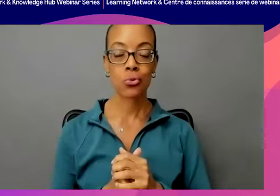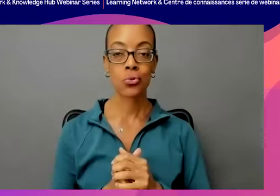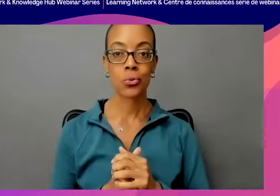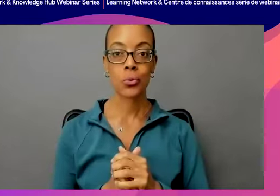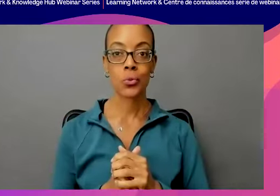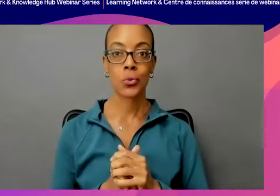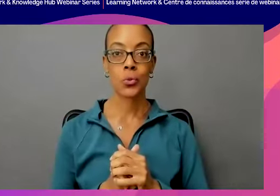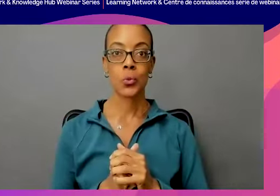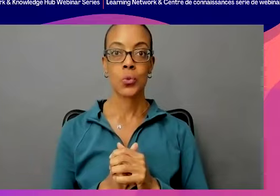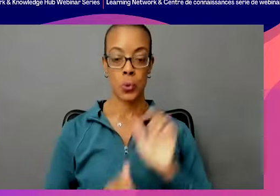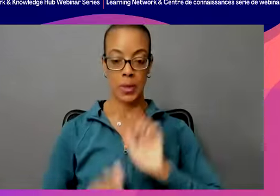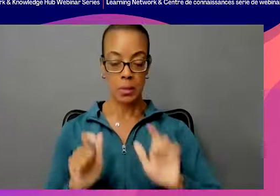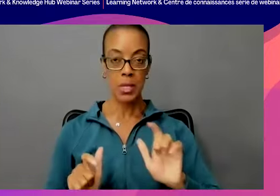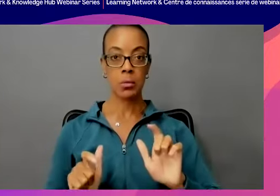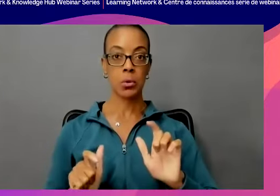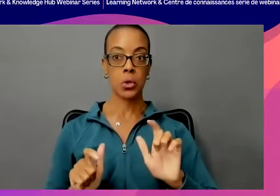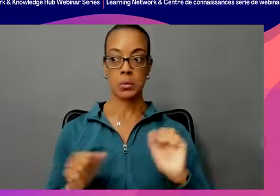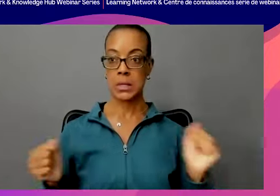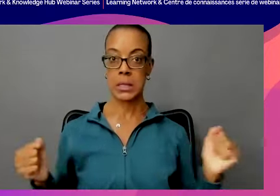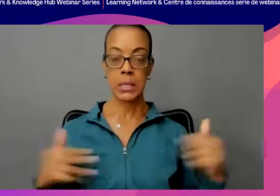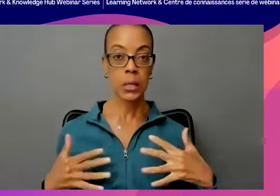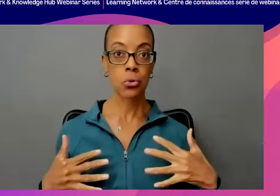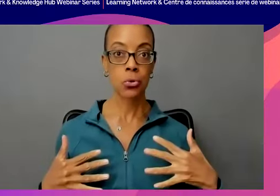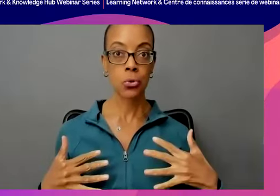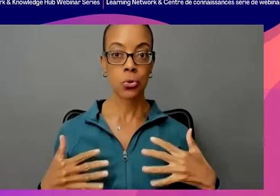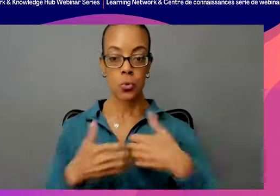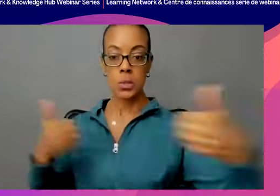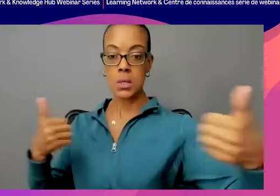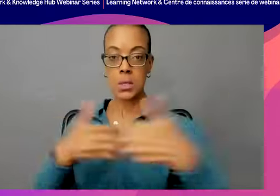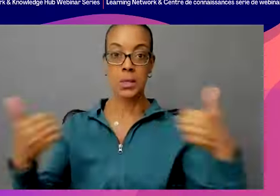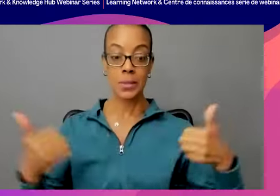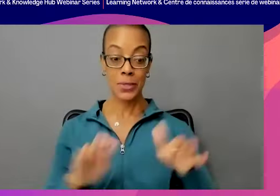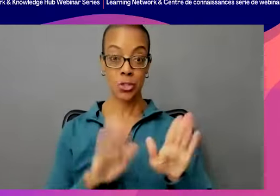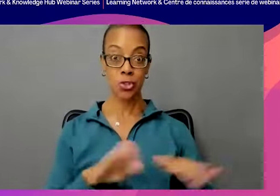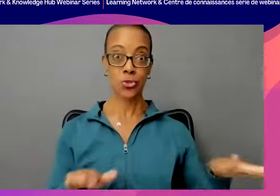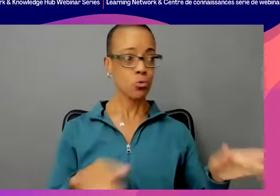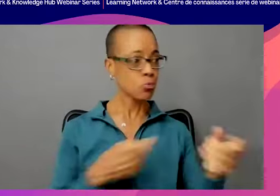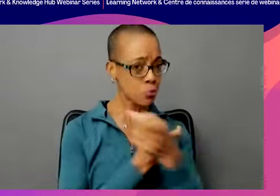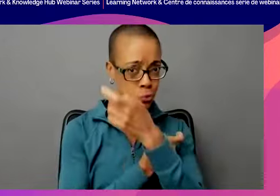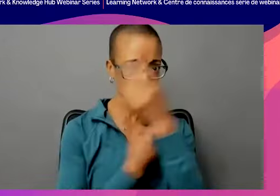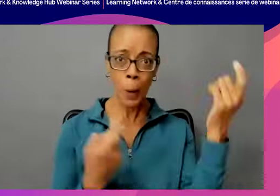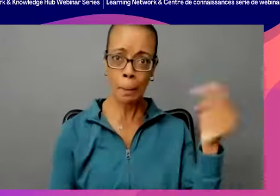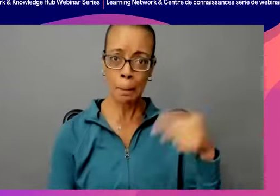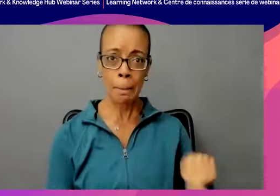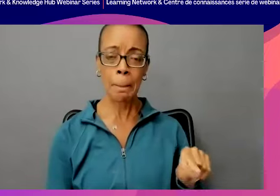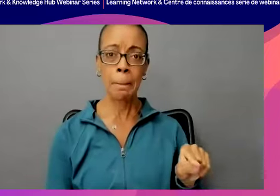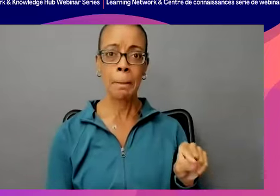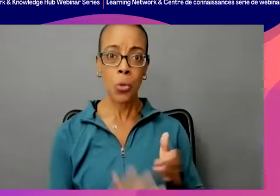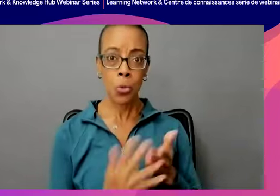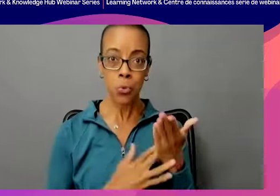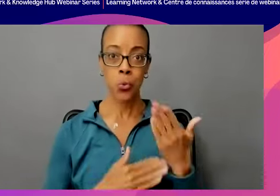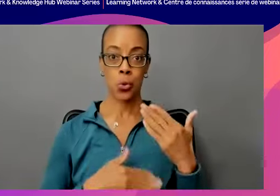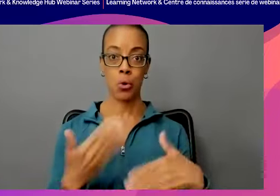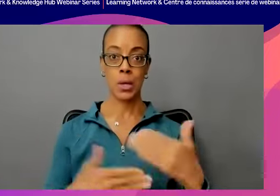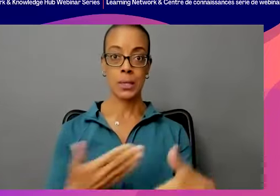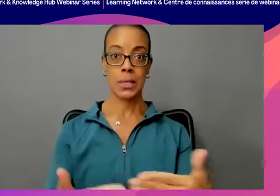being scared and taken apart, and the children are being traumatized through this process. So now you've